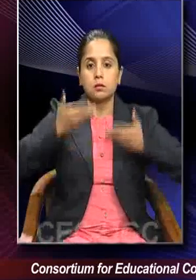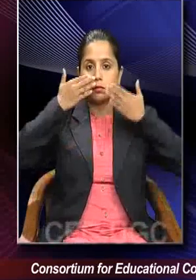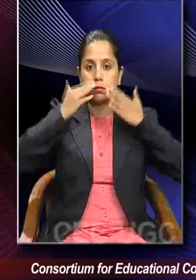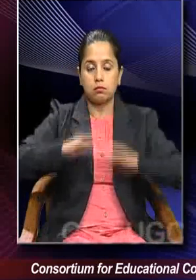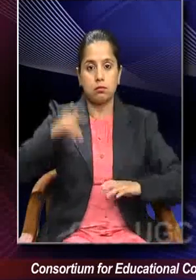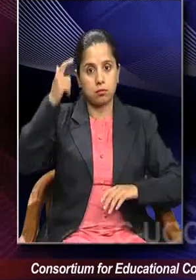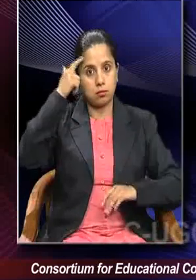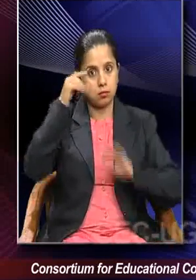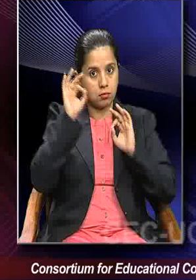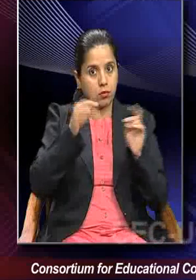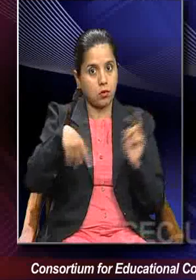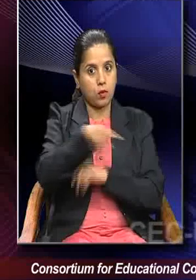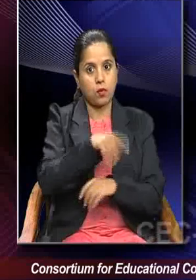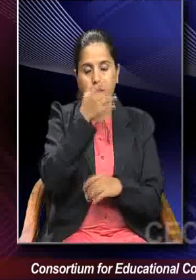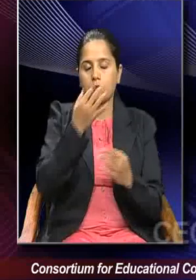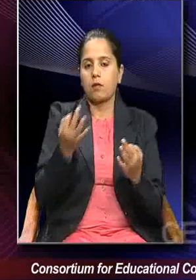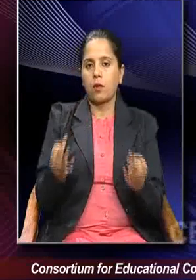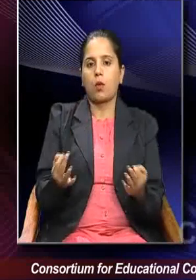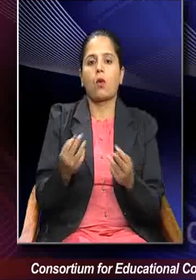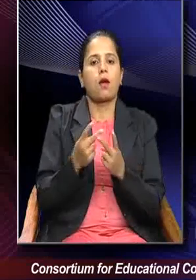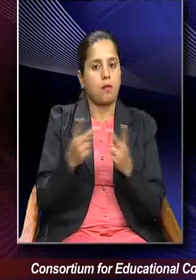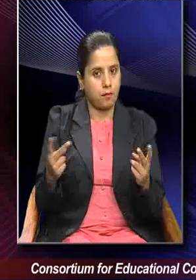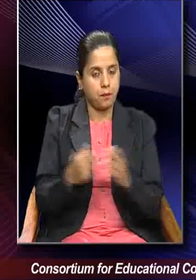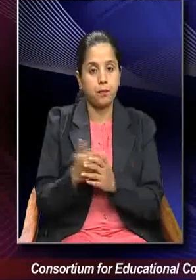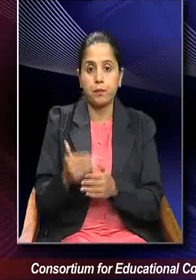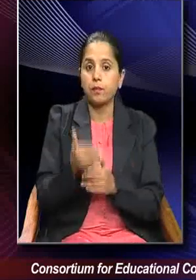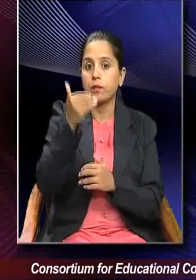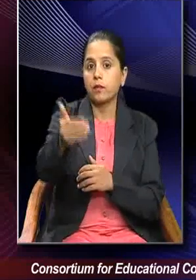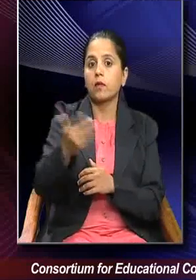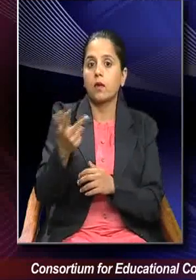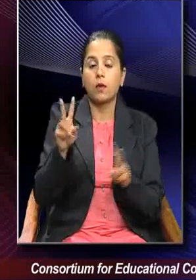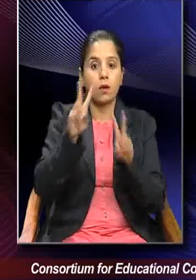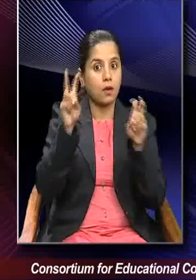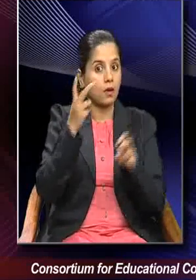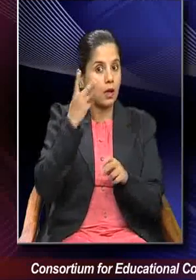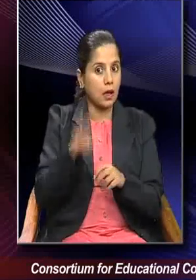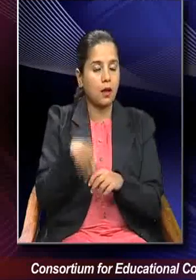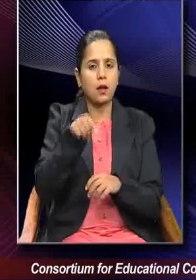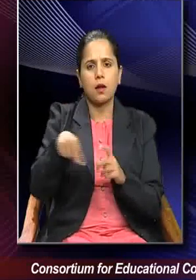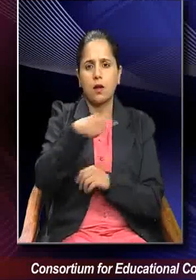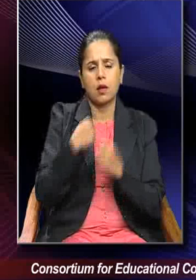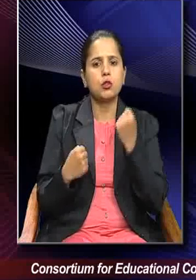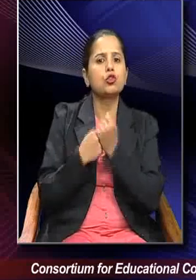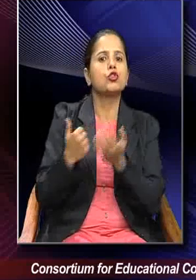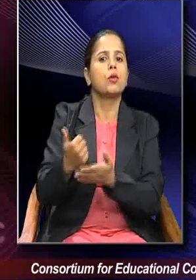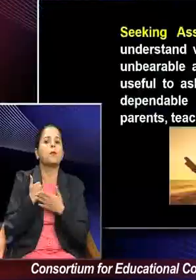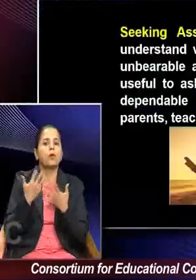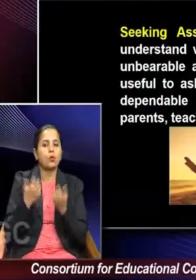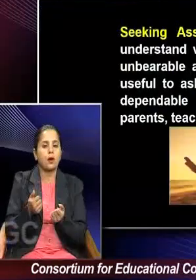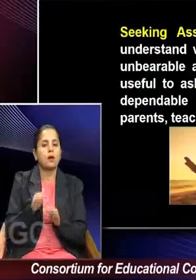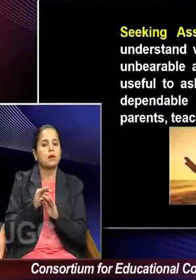mindfulness and yoga. The next is your seeking assistance. Help the